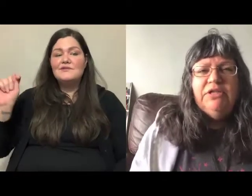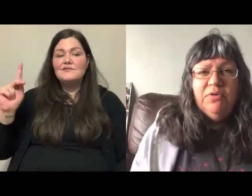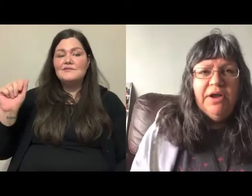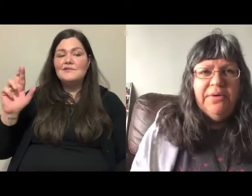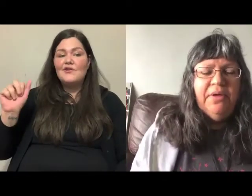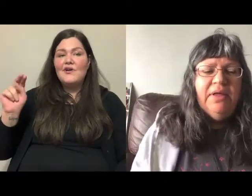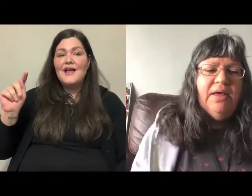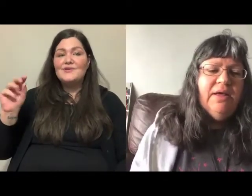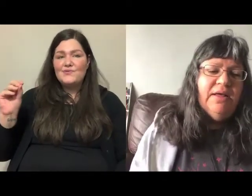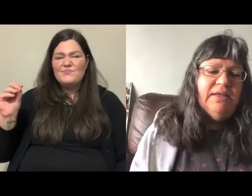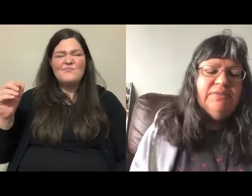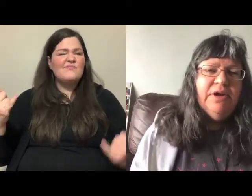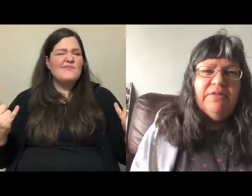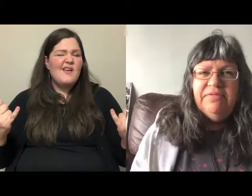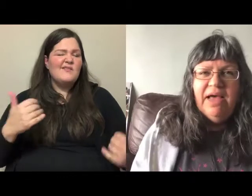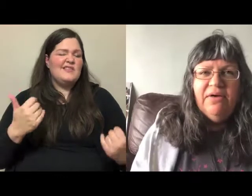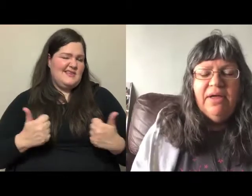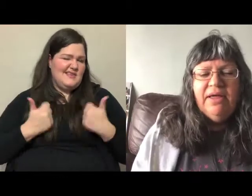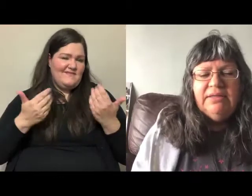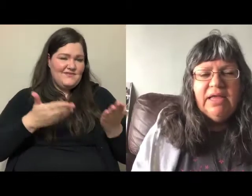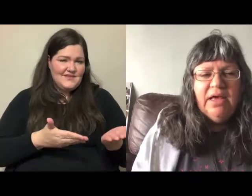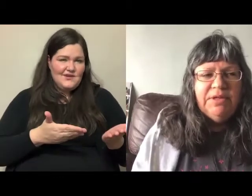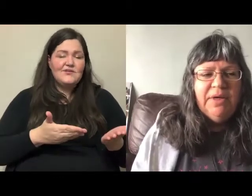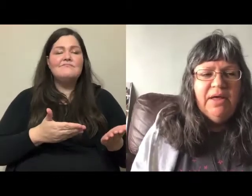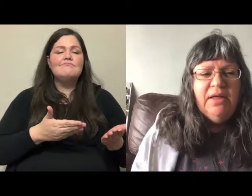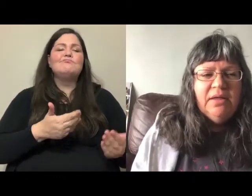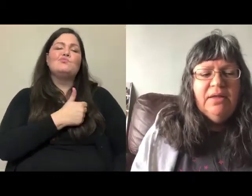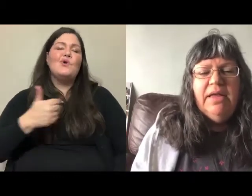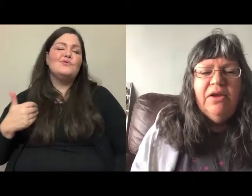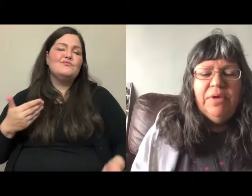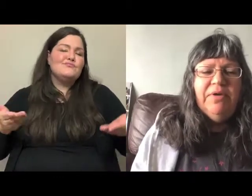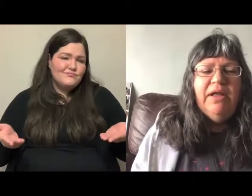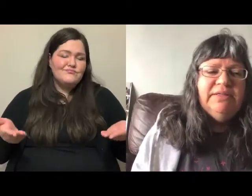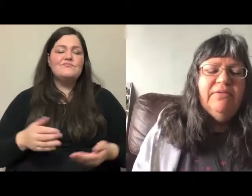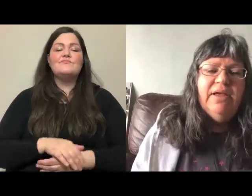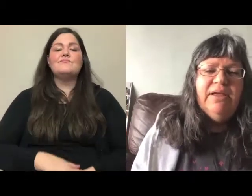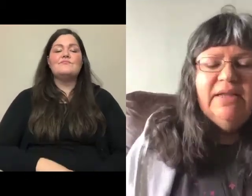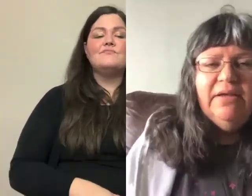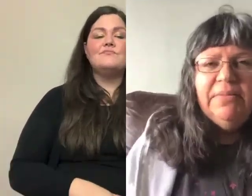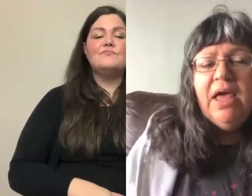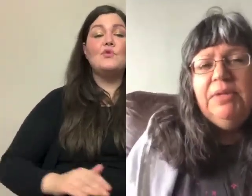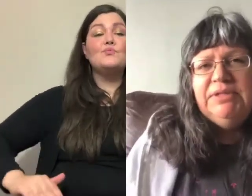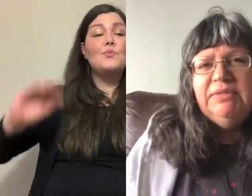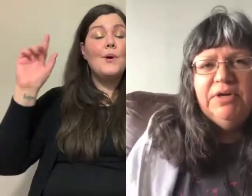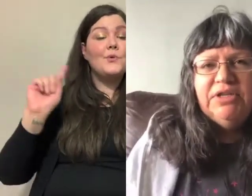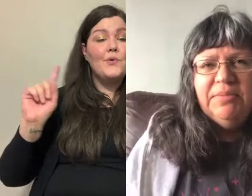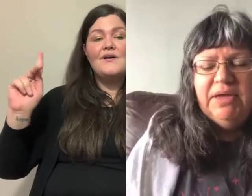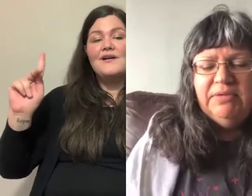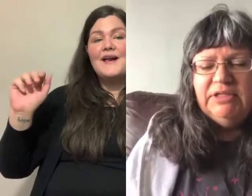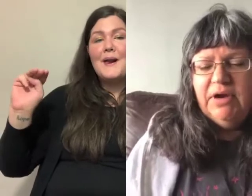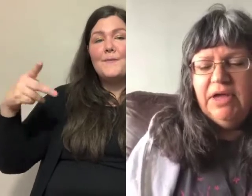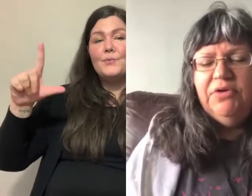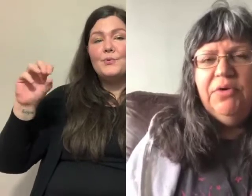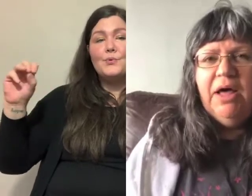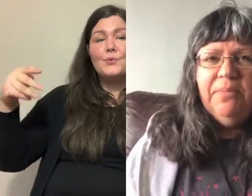for Toronto, as where I live now, and Kamloops, and I hope I pronounced that right. Kamloops, British Columbia, which